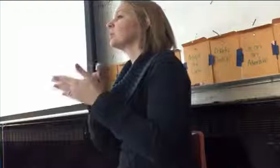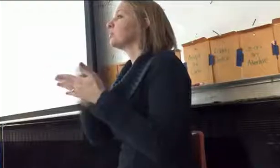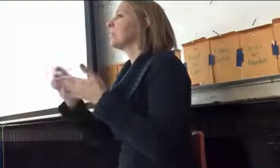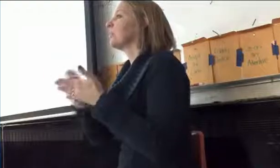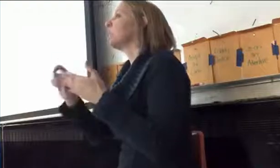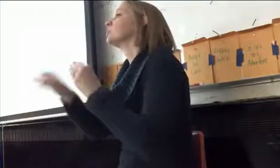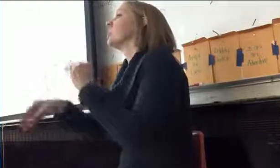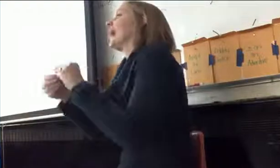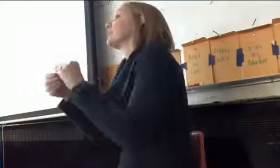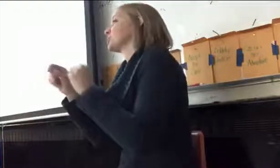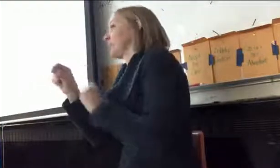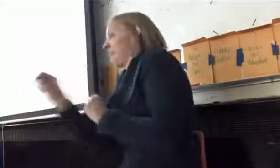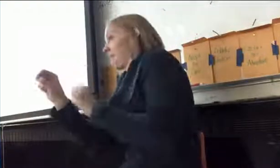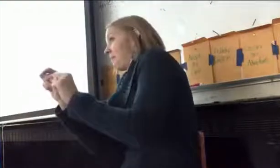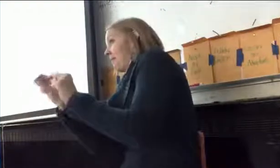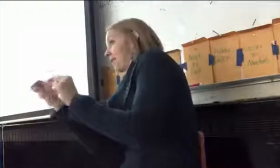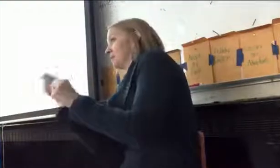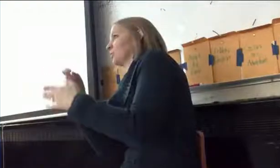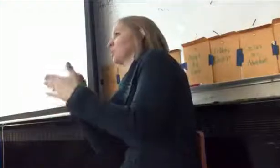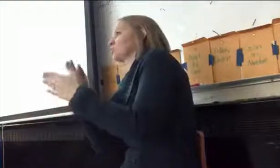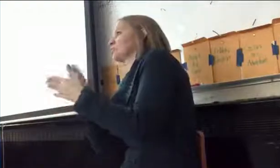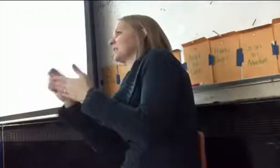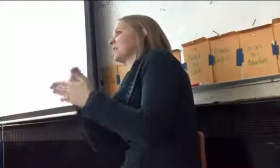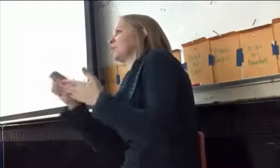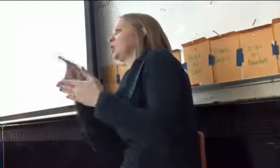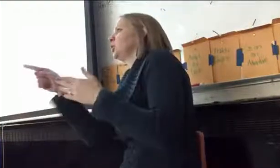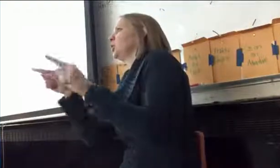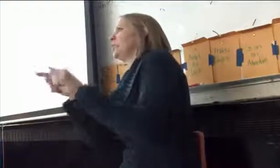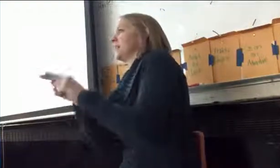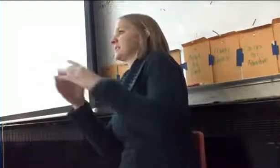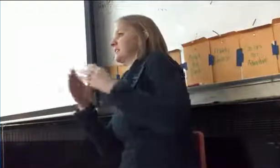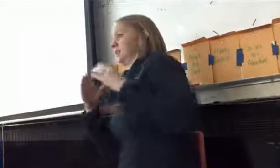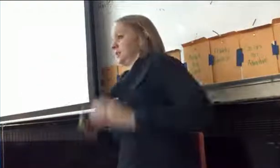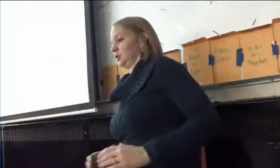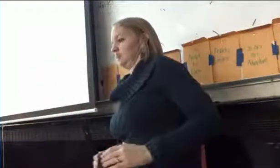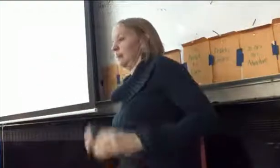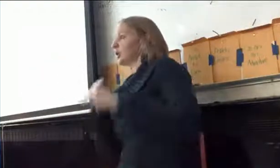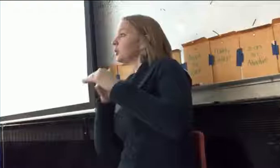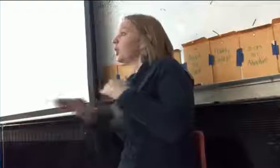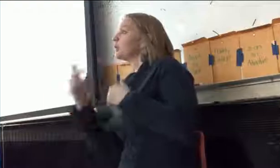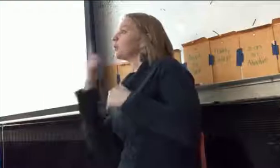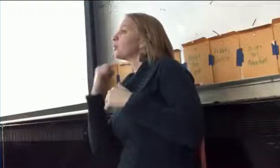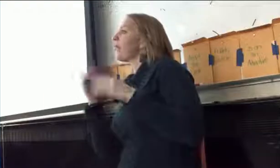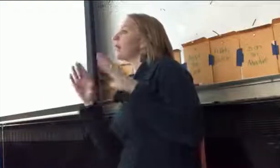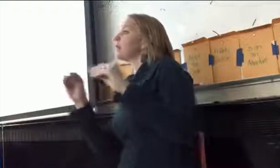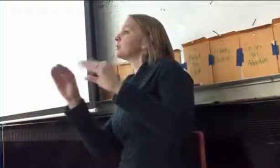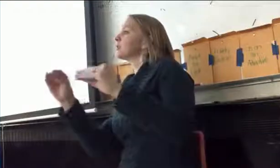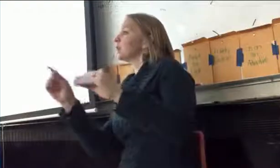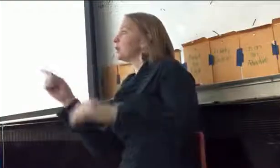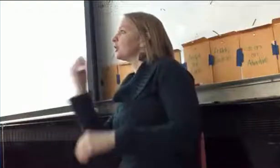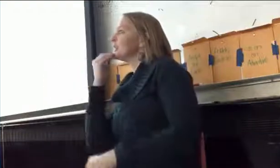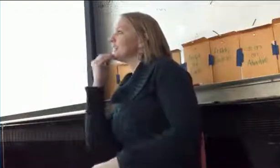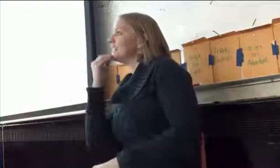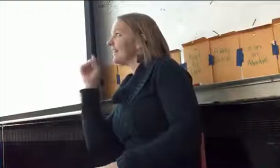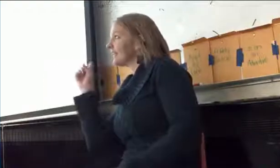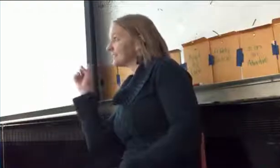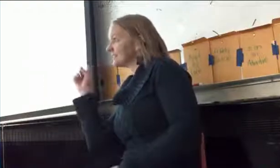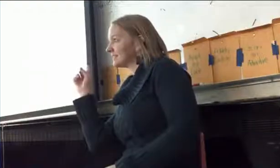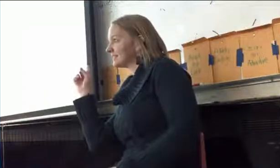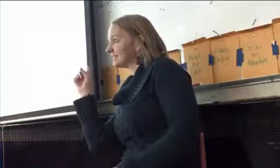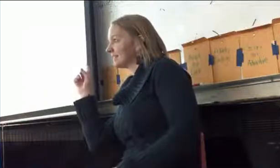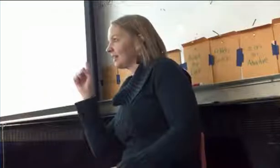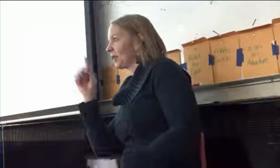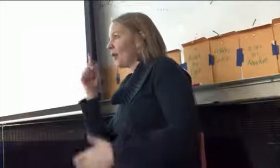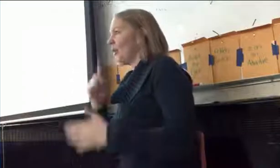extra bullet on this one. What about you as the consumer? So you go into Red Lobster and eating this stuff. It's in this picture. What's